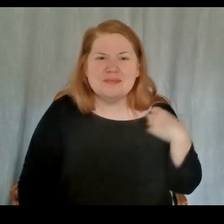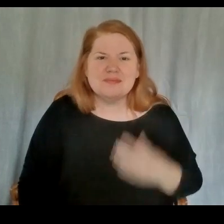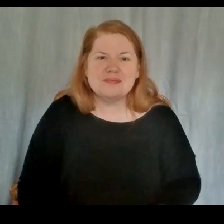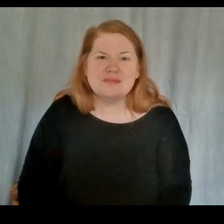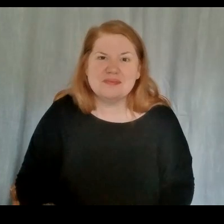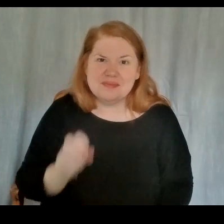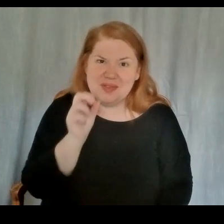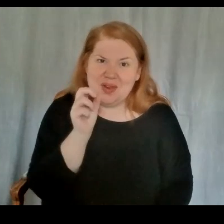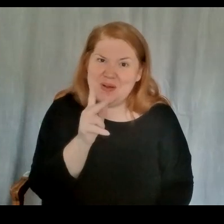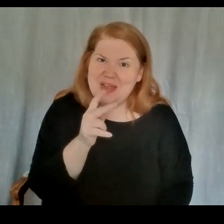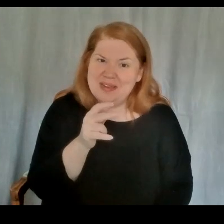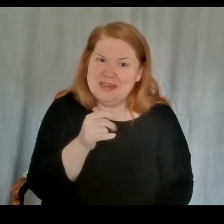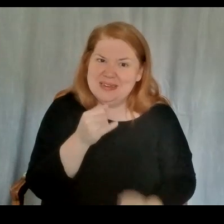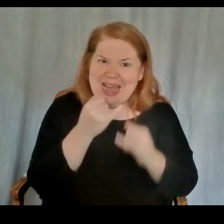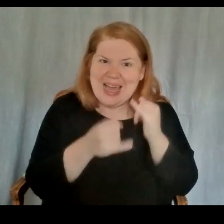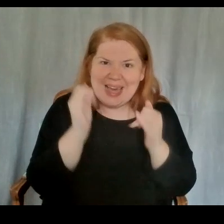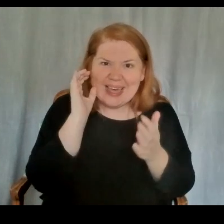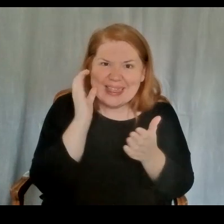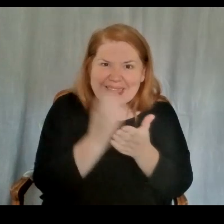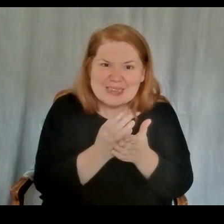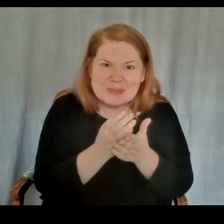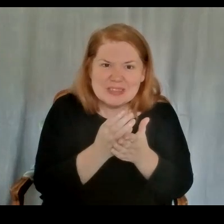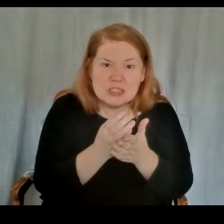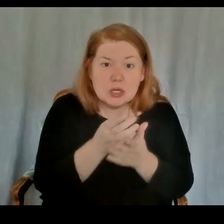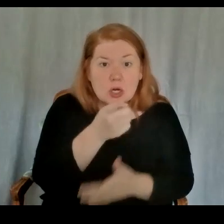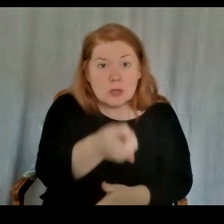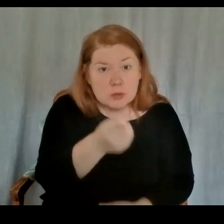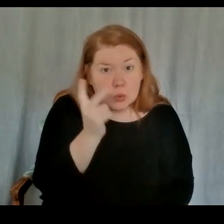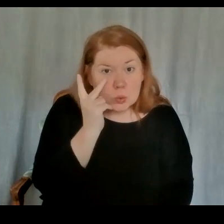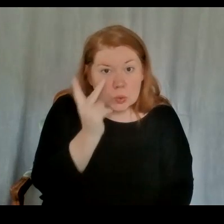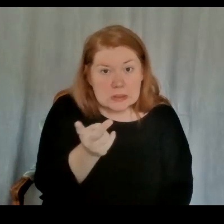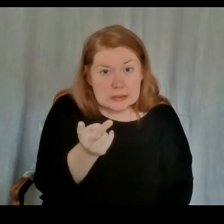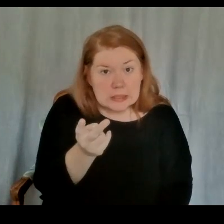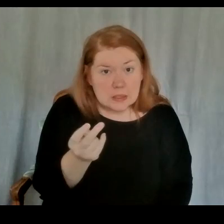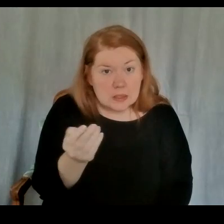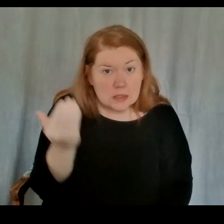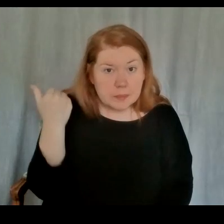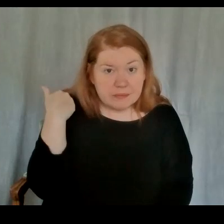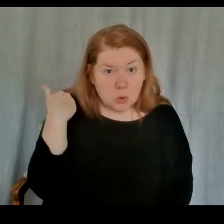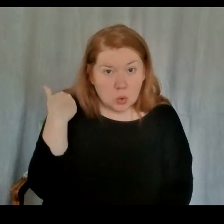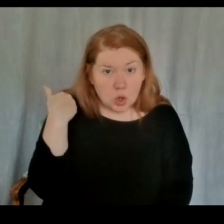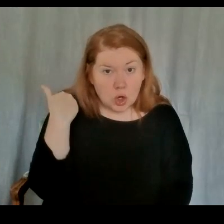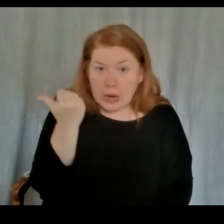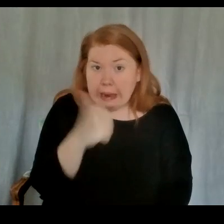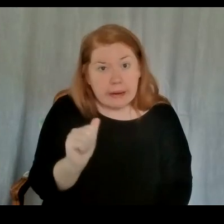Okay. Last one, there's a last picture of these beetles. Have you seen these beetles before, or ladybugs? Have you seen any of these ladybugs